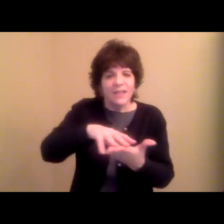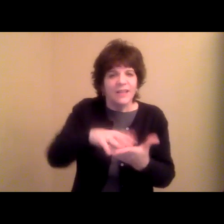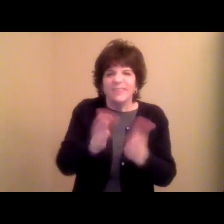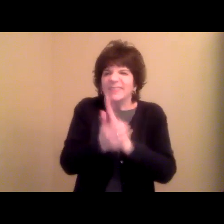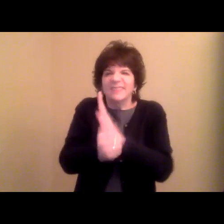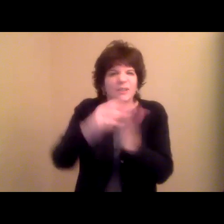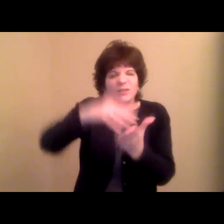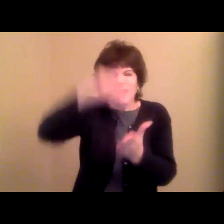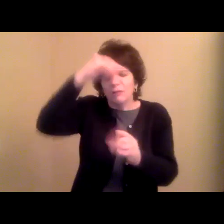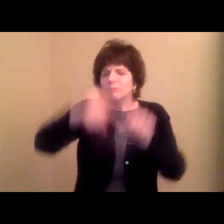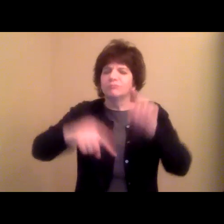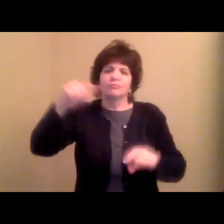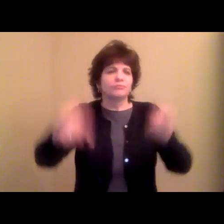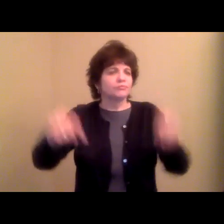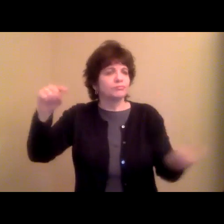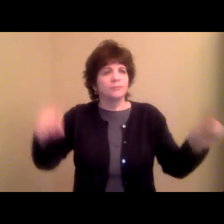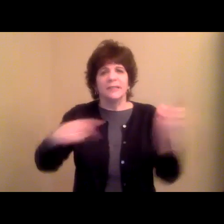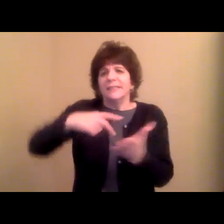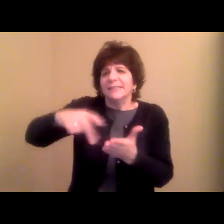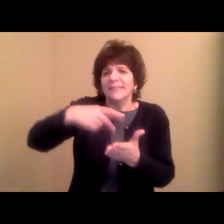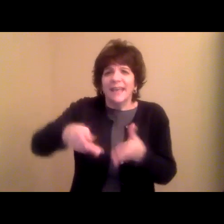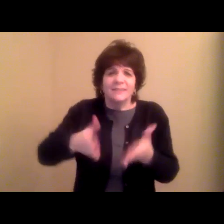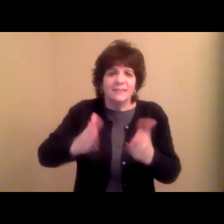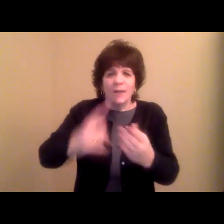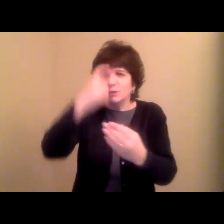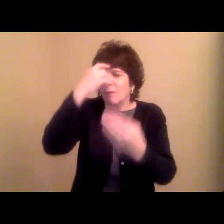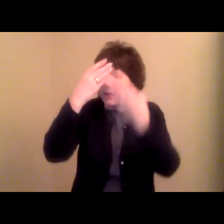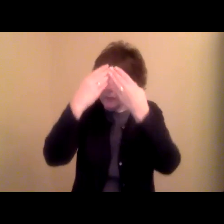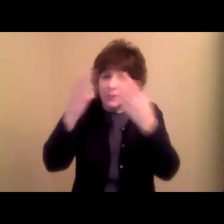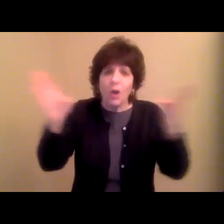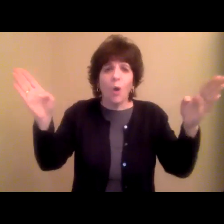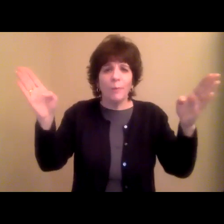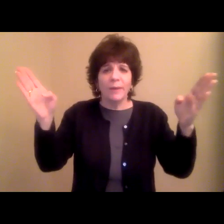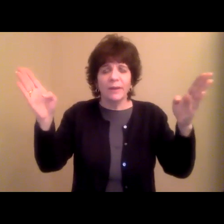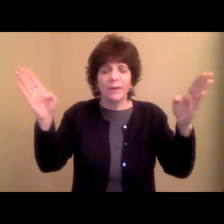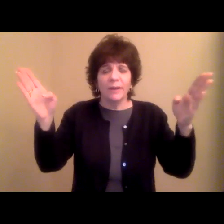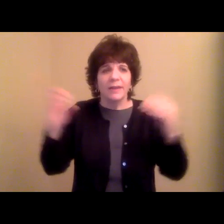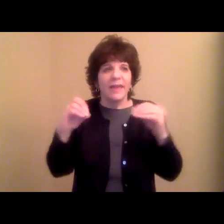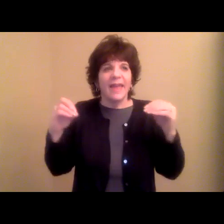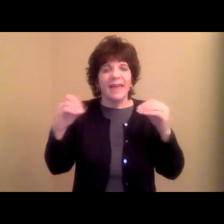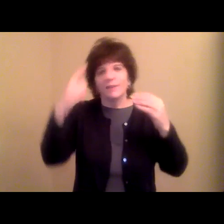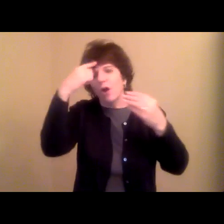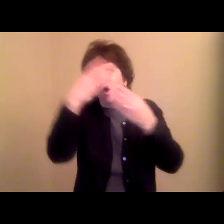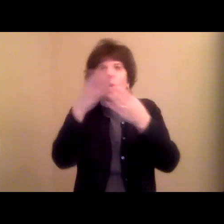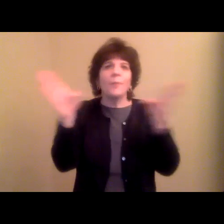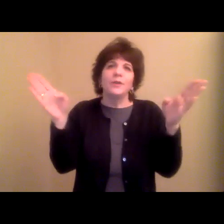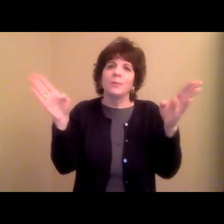Performing arts dance allows you to open your mind and allows you to open your mind